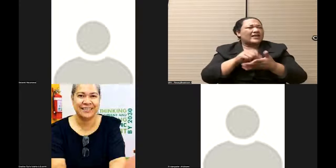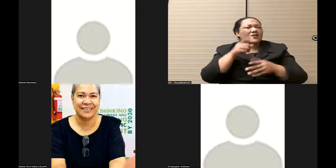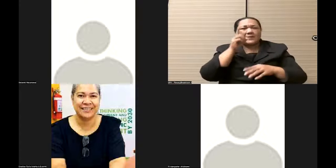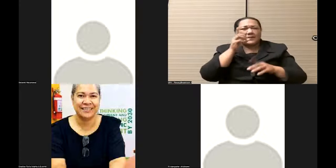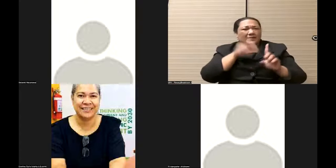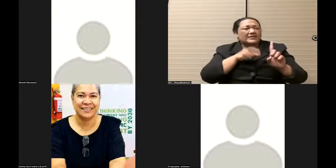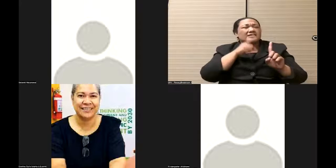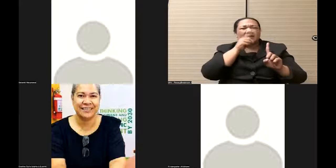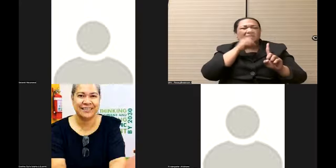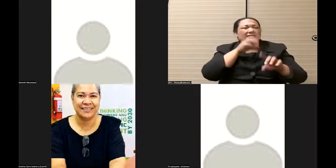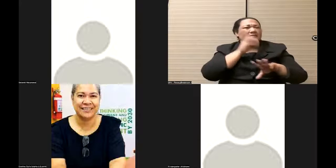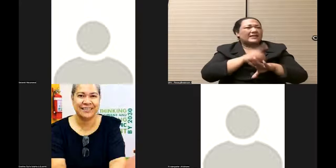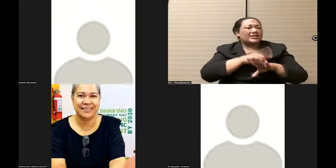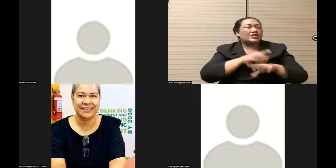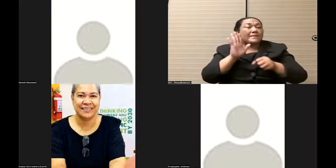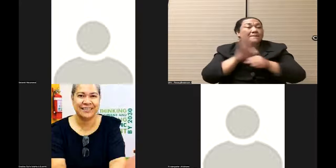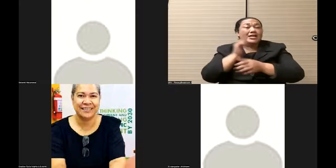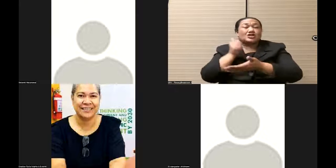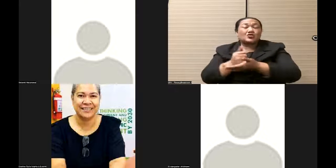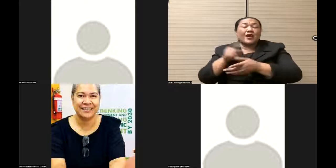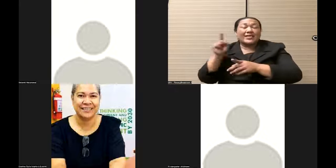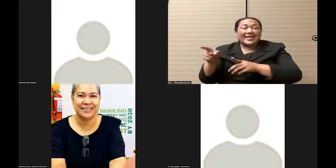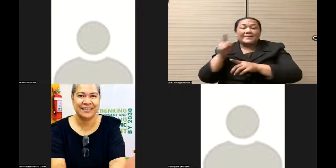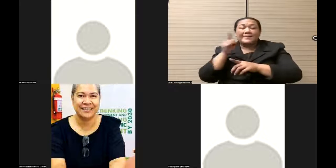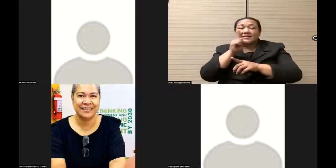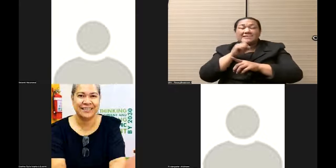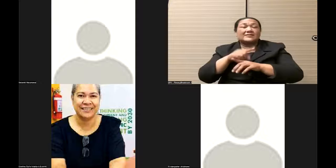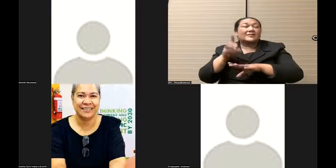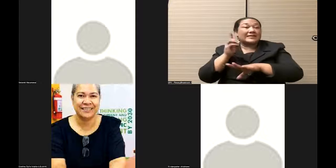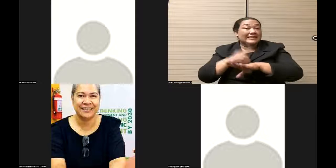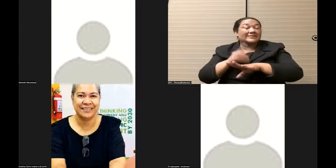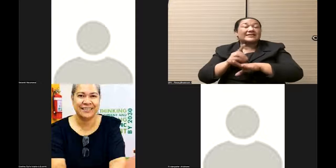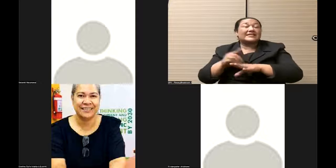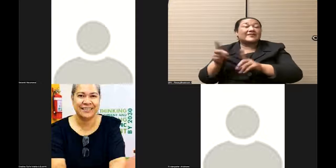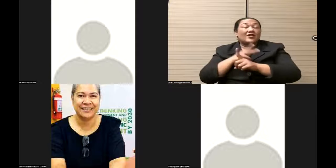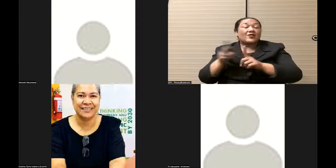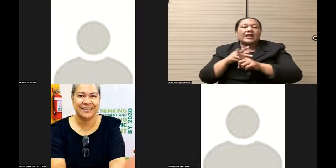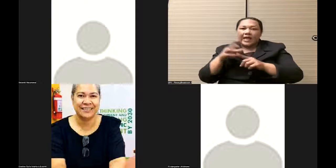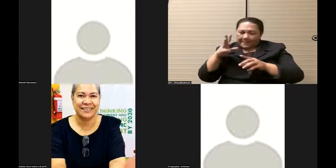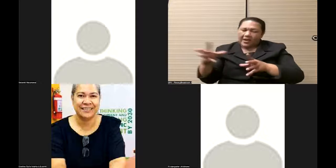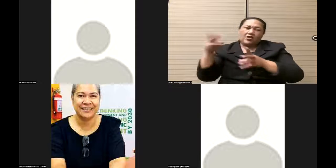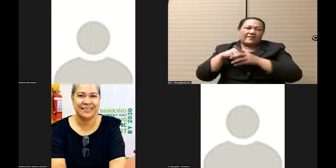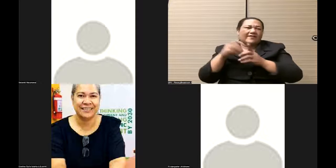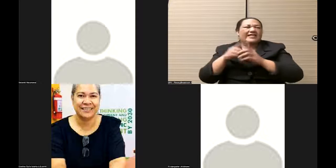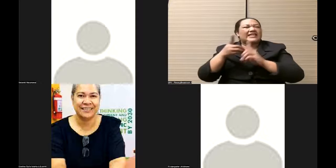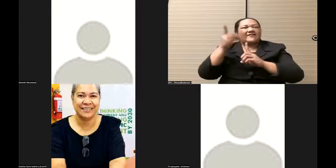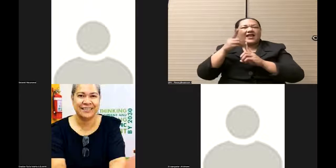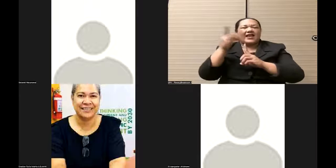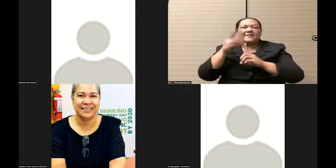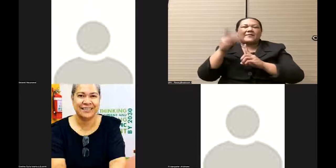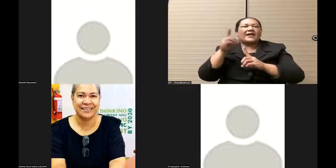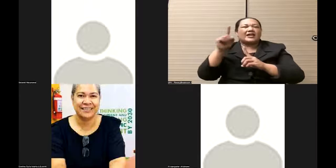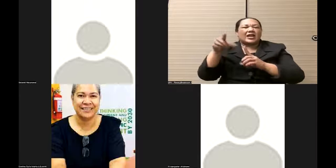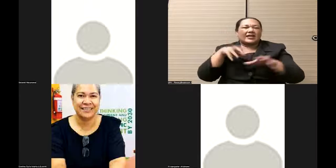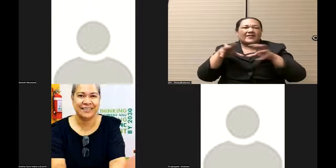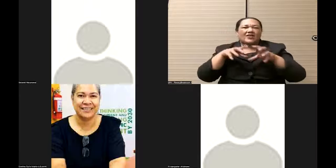any form of development activities, or let's say empowerment. We also advocate for inclusive education, and we